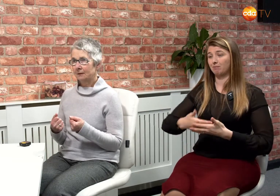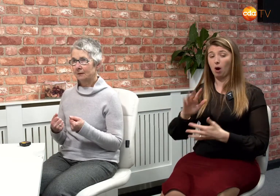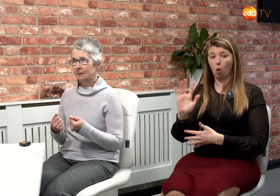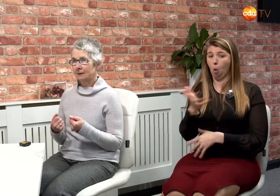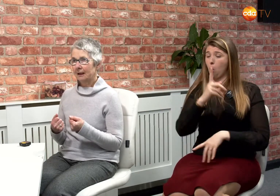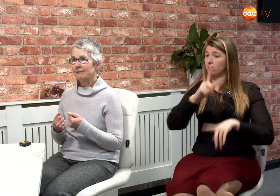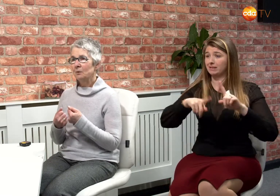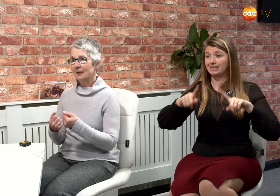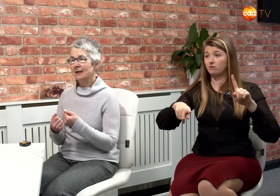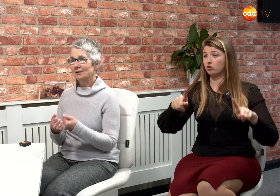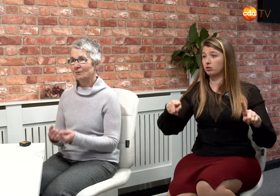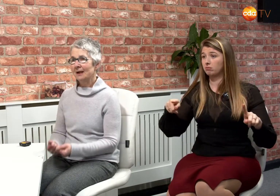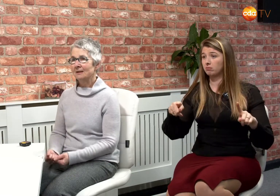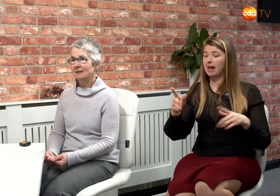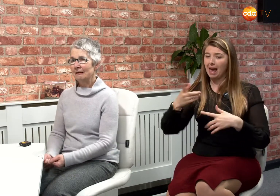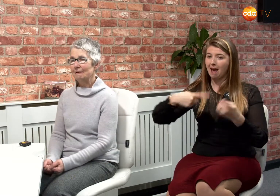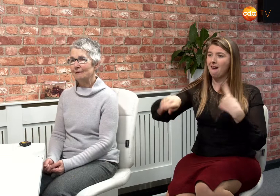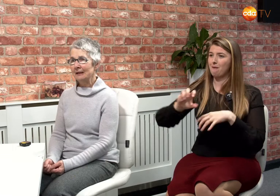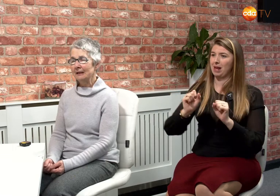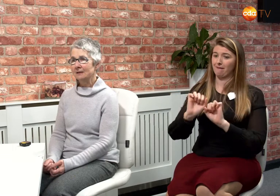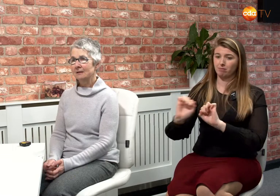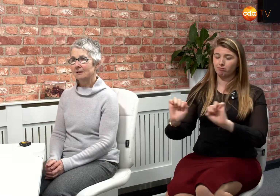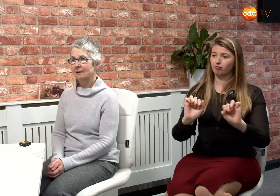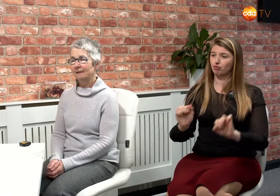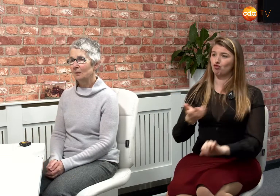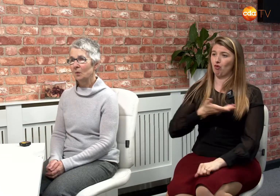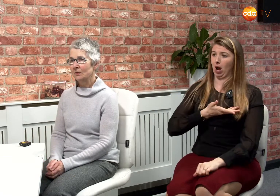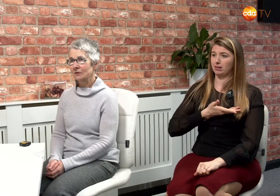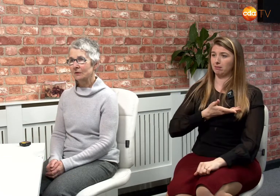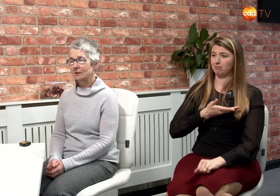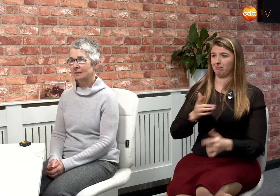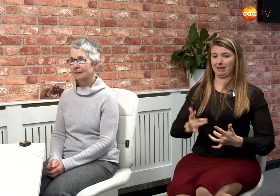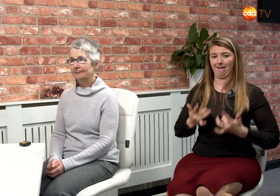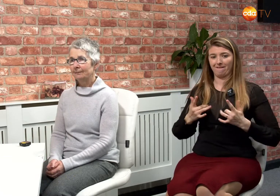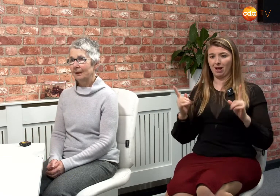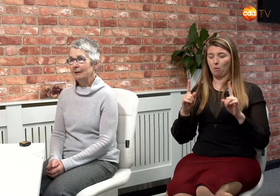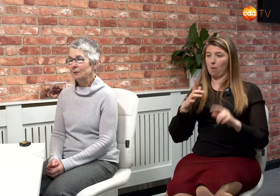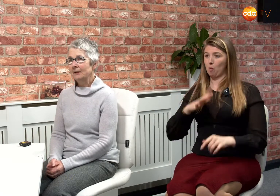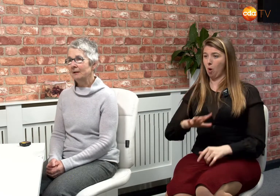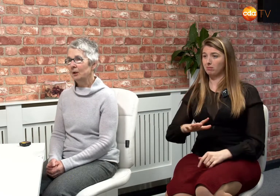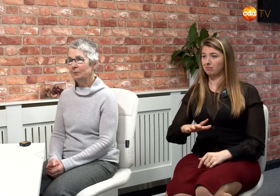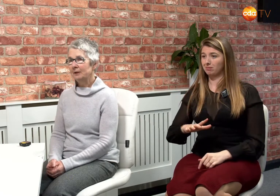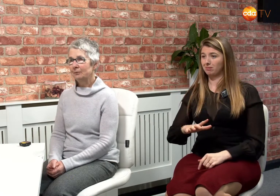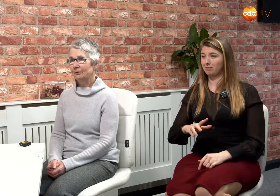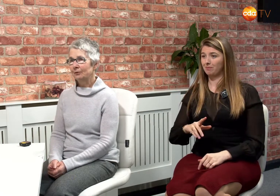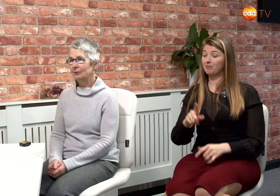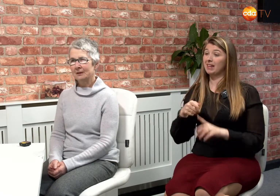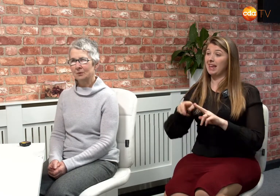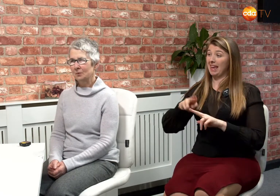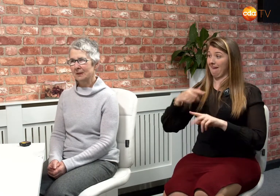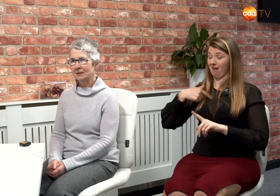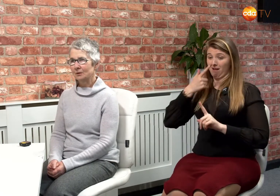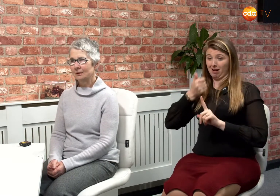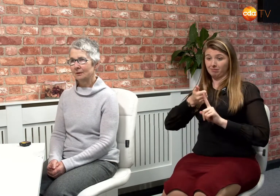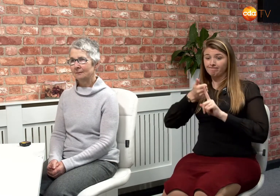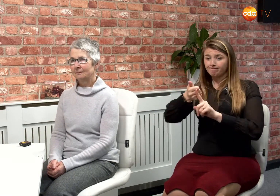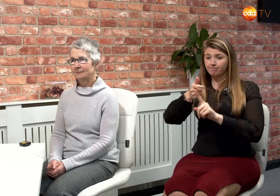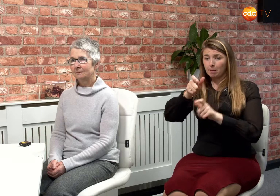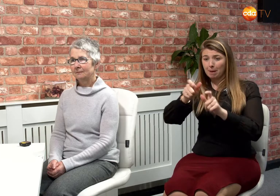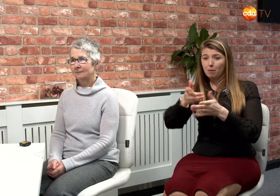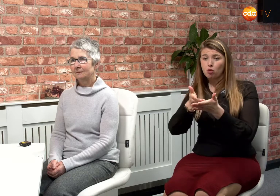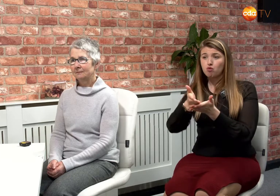different. Everyone has a right to their feelings and their wants. If we can help people through, that's always